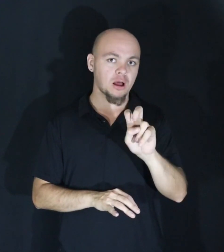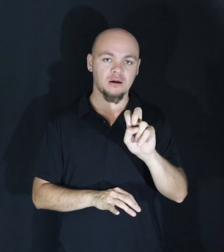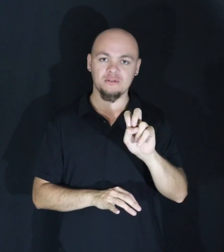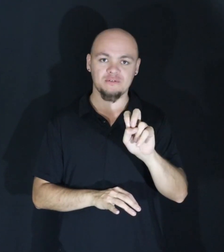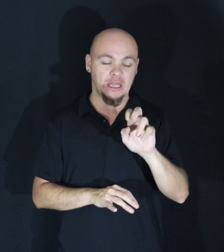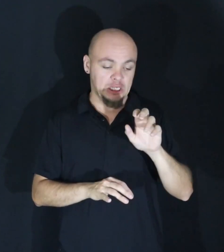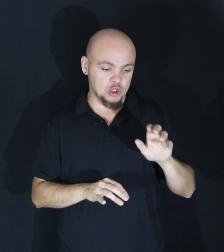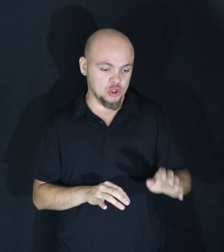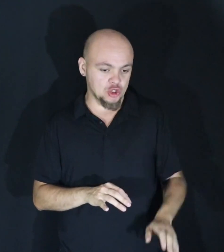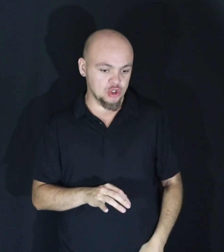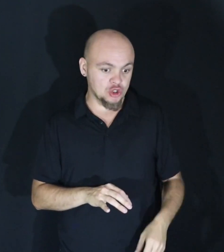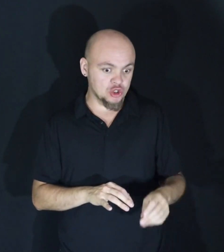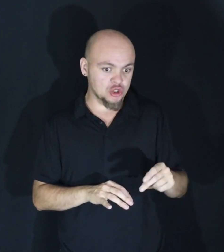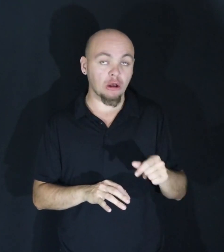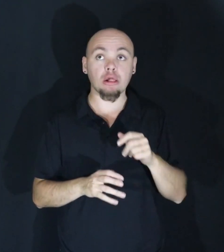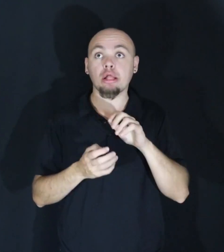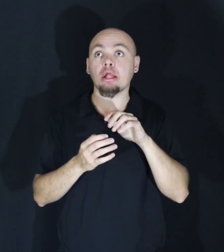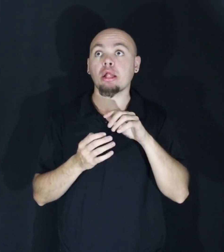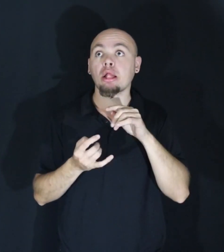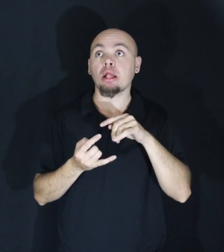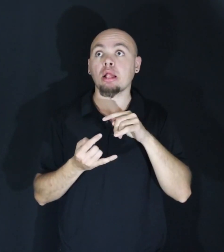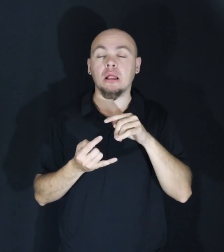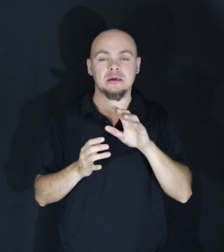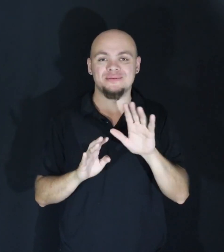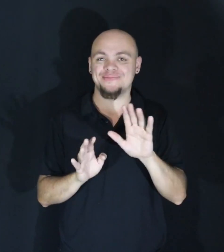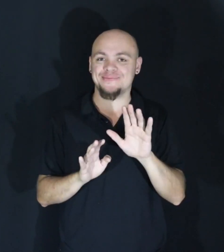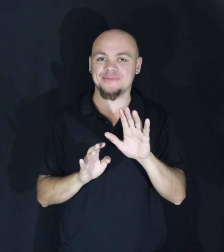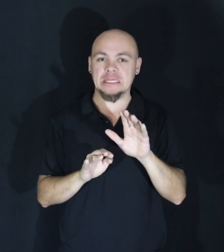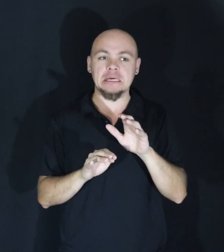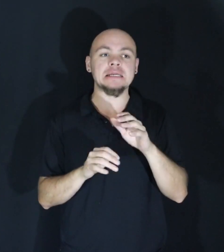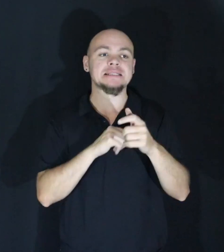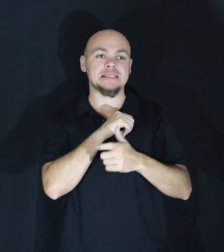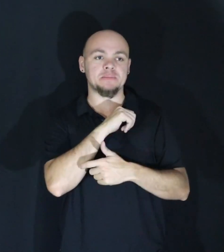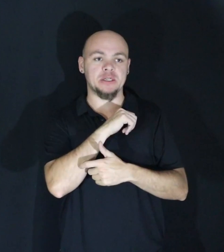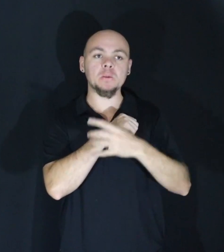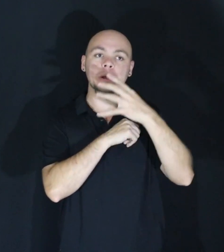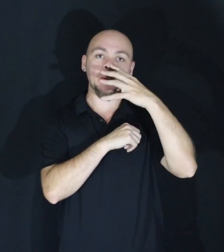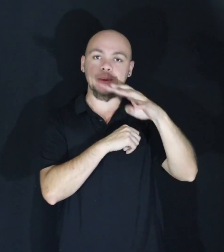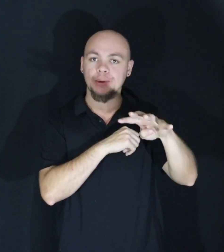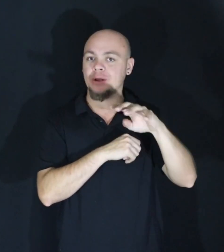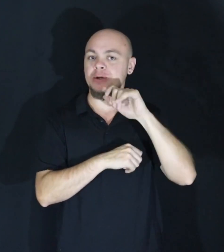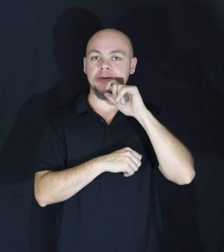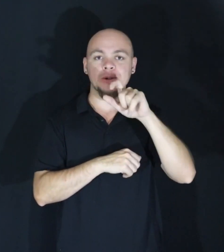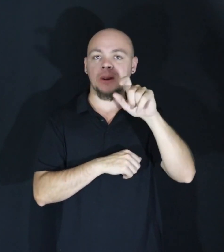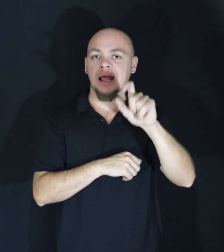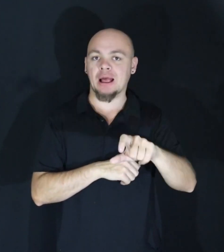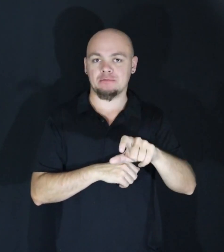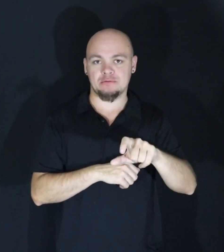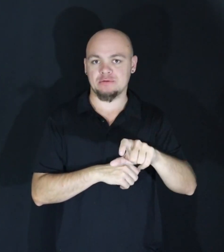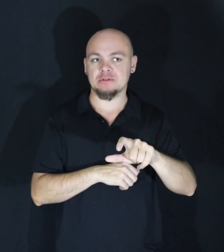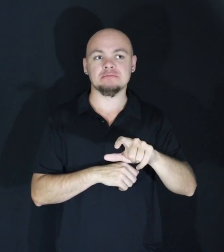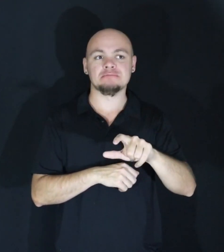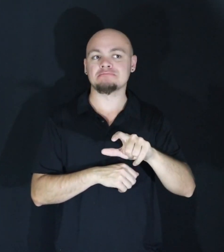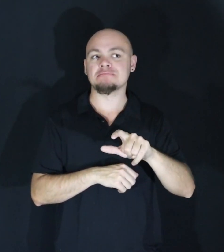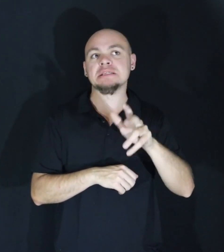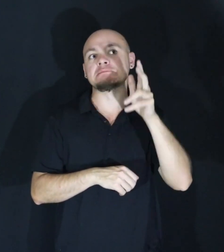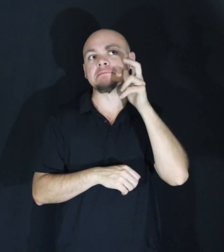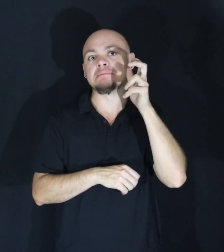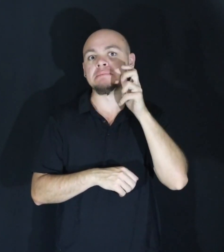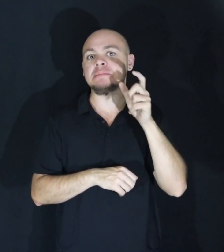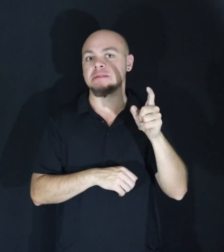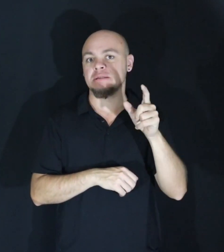can swat away temptations like they're pesky flies. And we don't have to take orders from